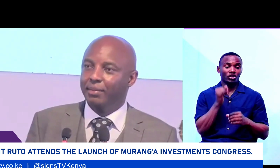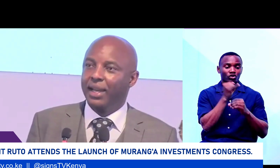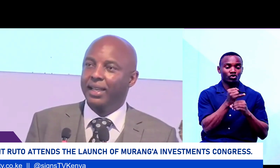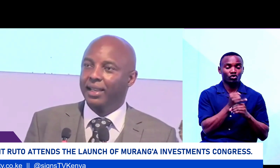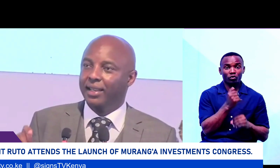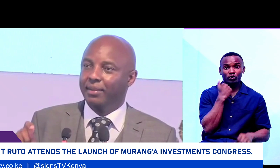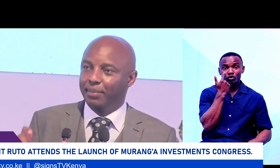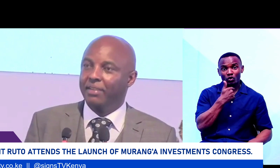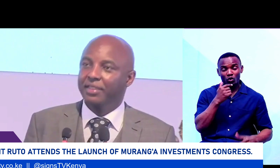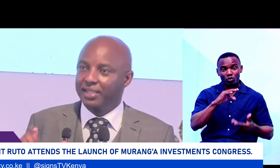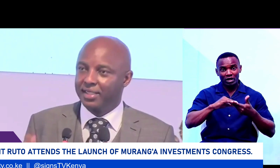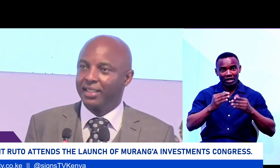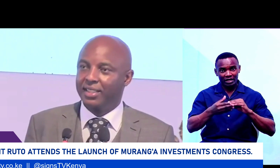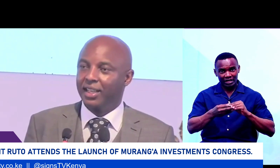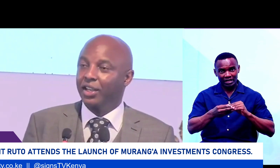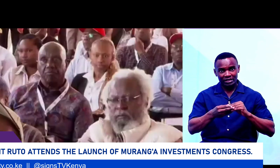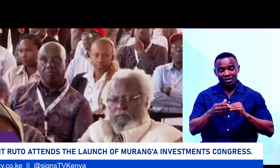by private sector.